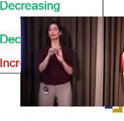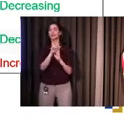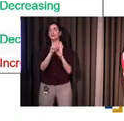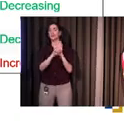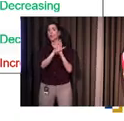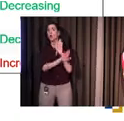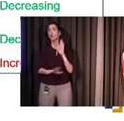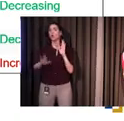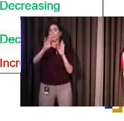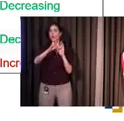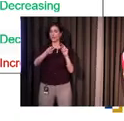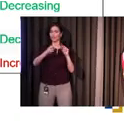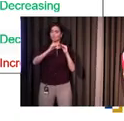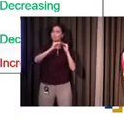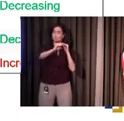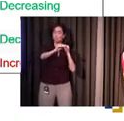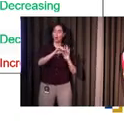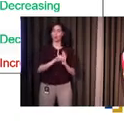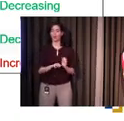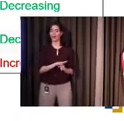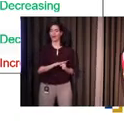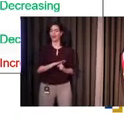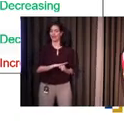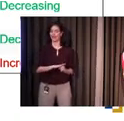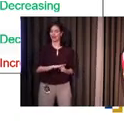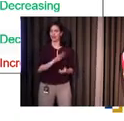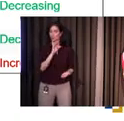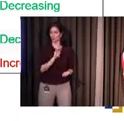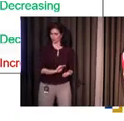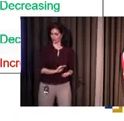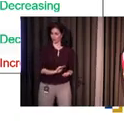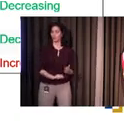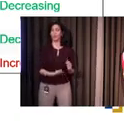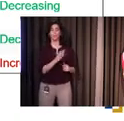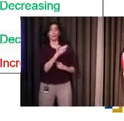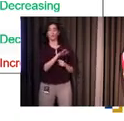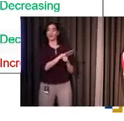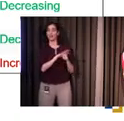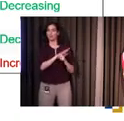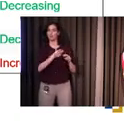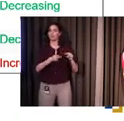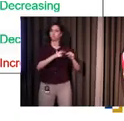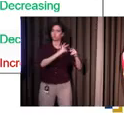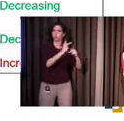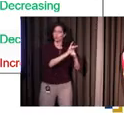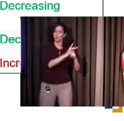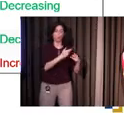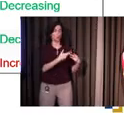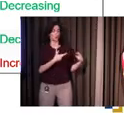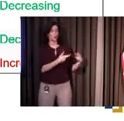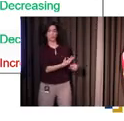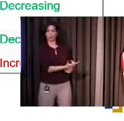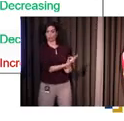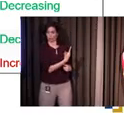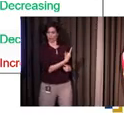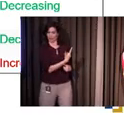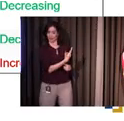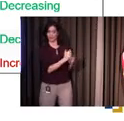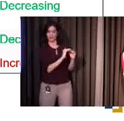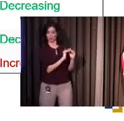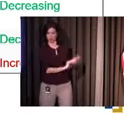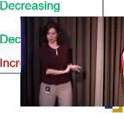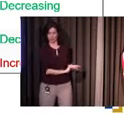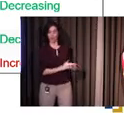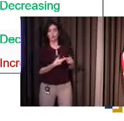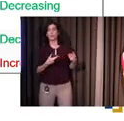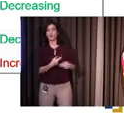the New Orleans area. They're increasing in the Baton Rouge area. They're decreasing in Region 3, the river parishes. They're plateauing in